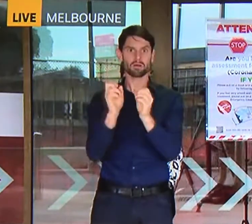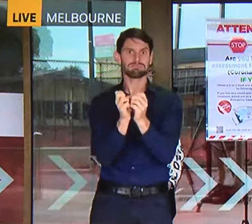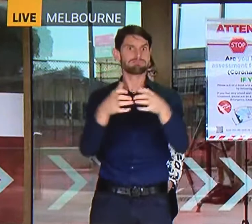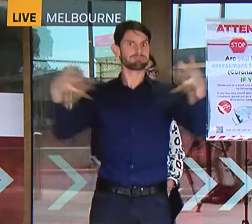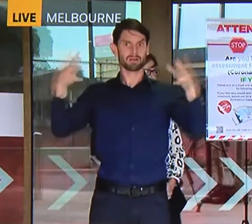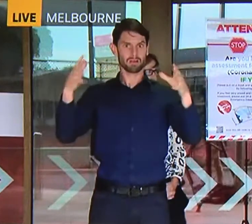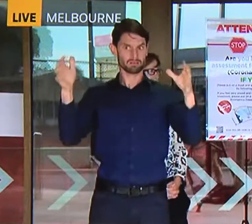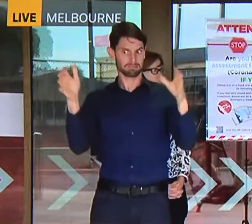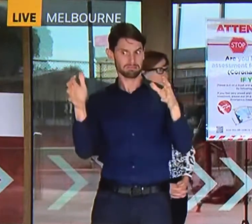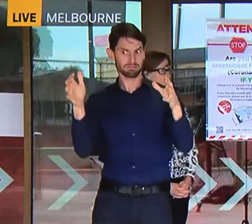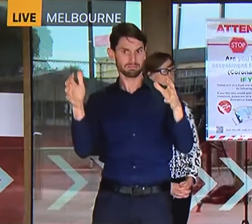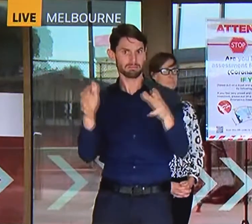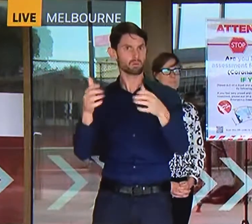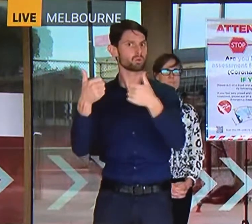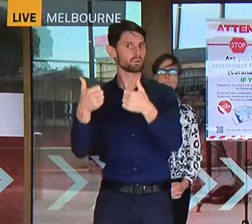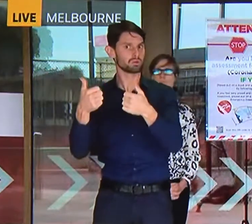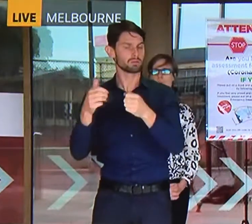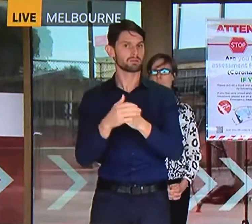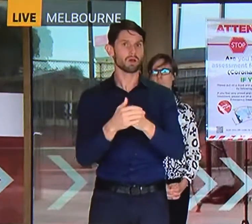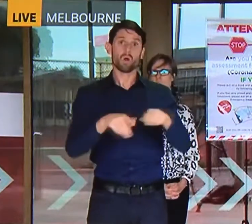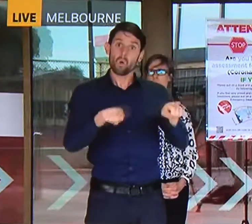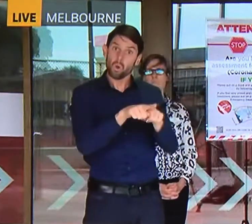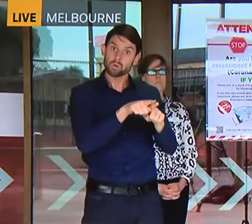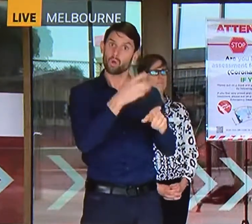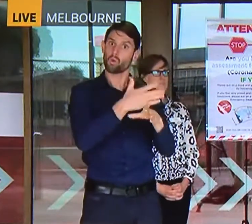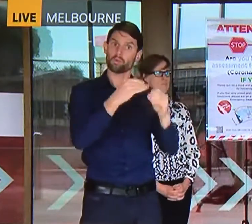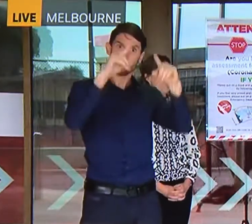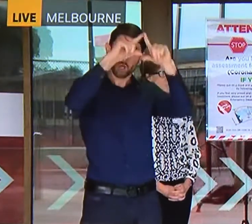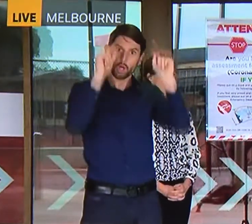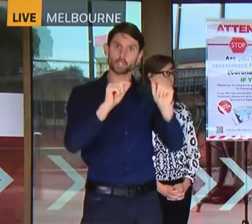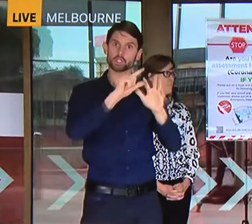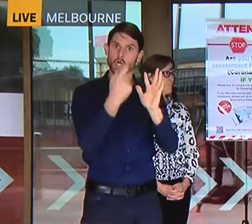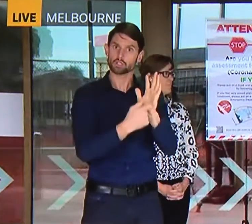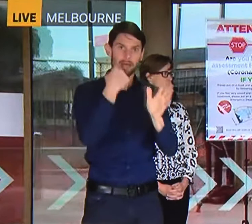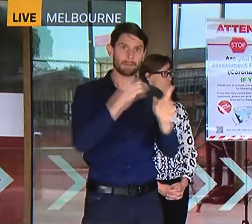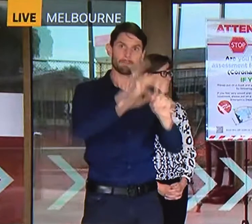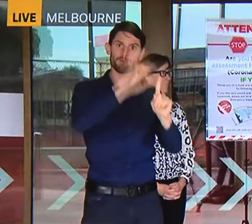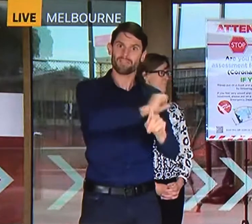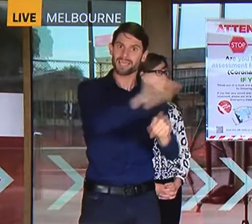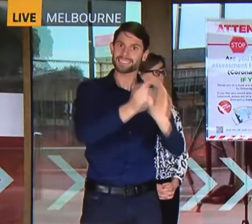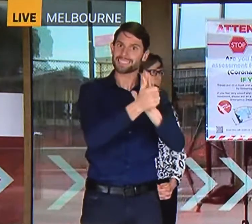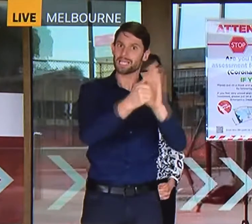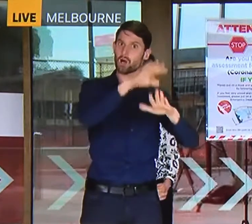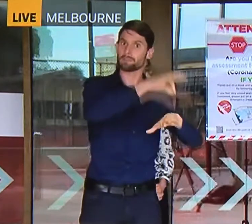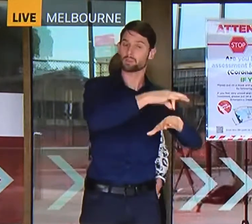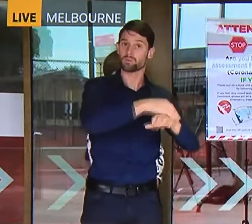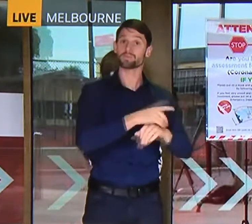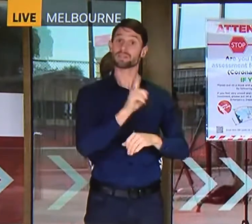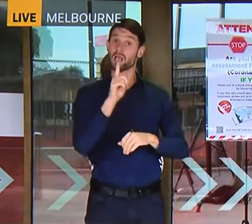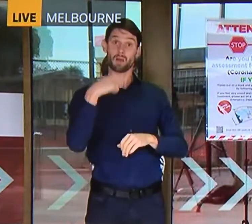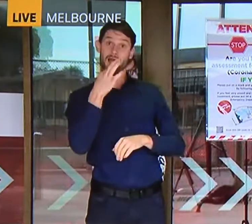we're taking, and increasing capacity together. I might invite Laurie-Anne Sharp from